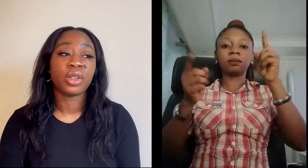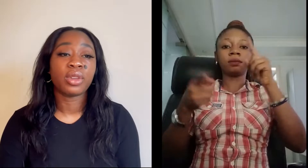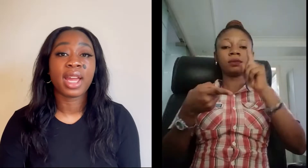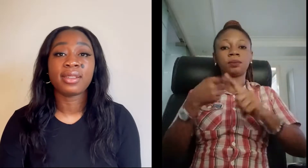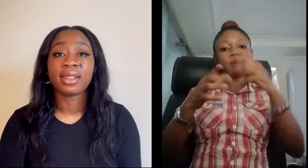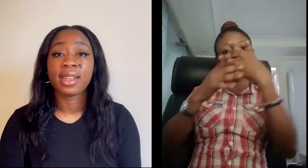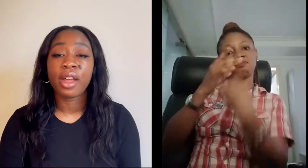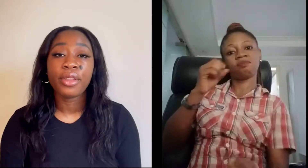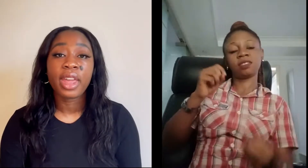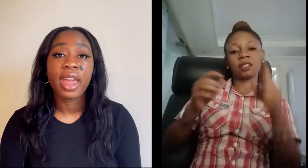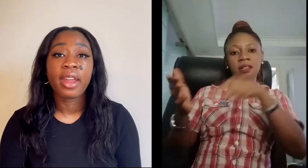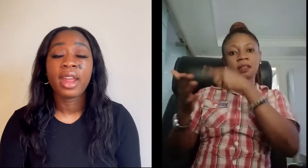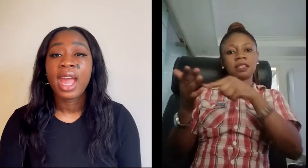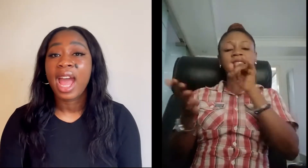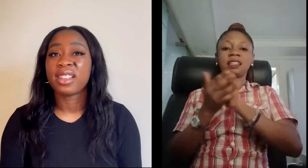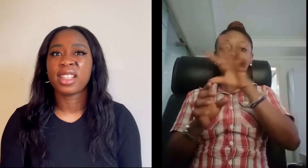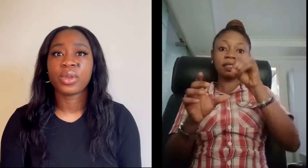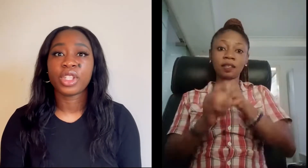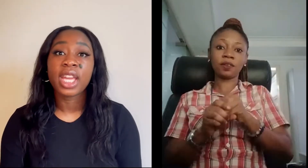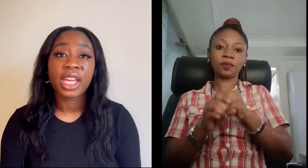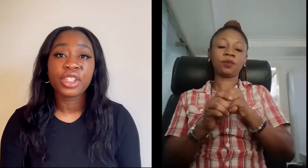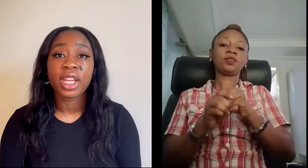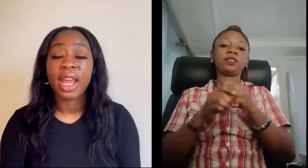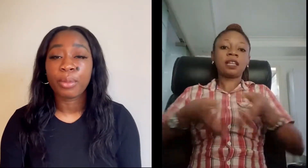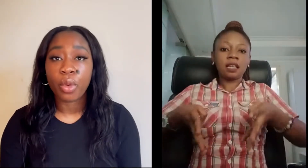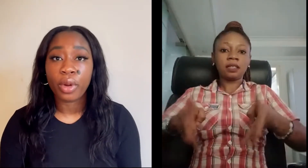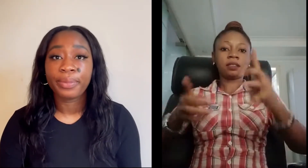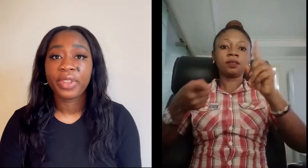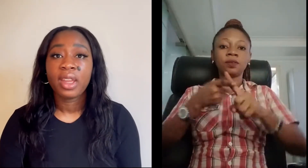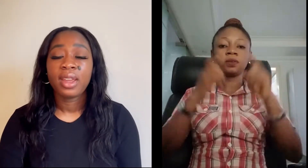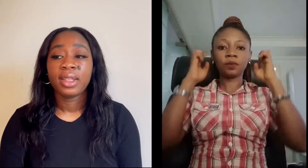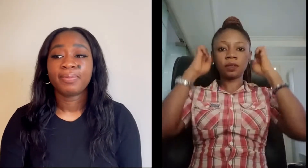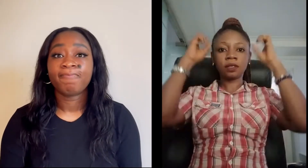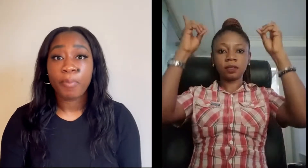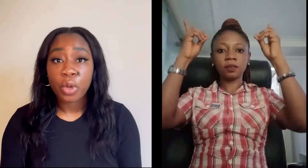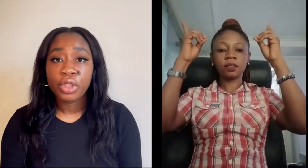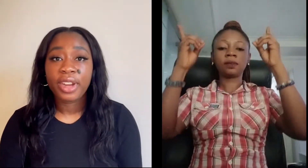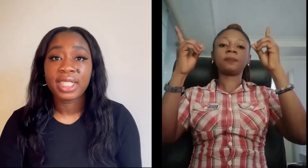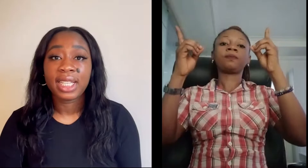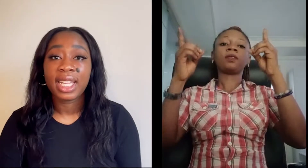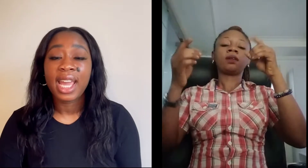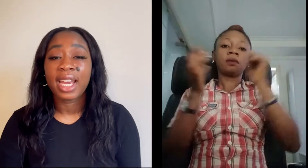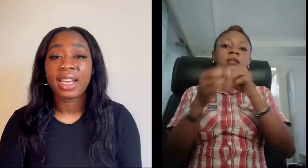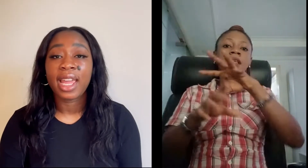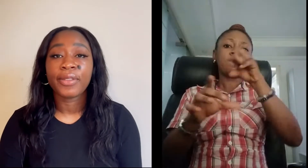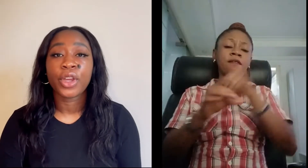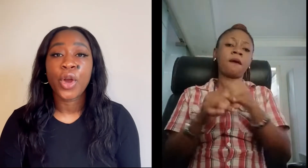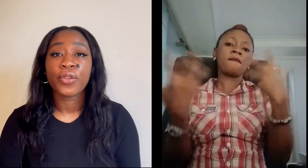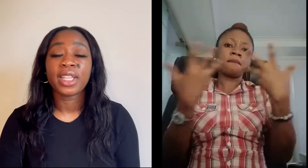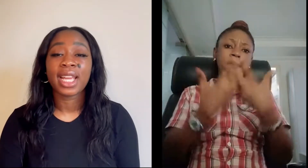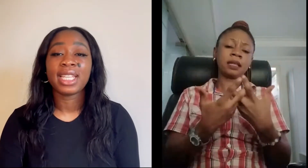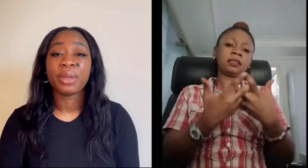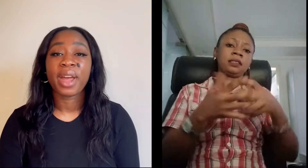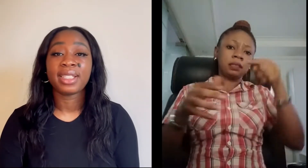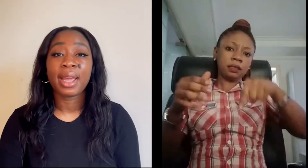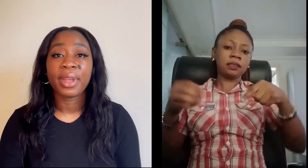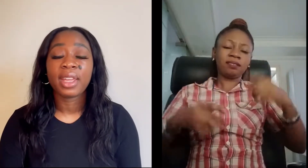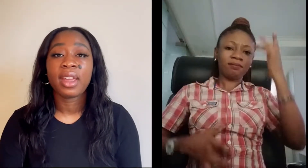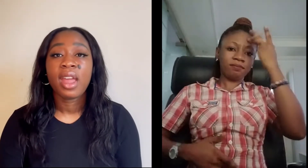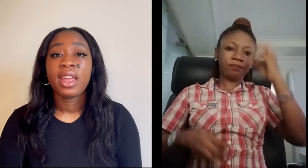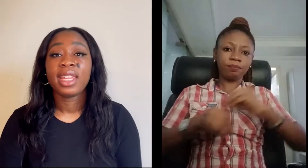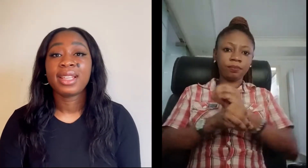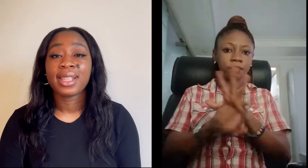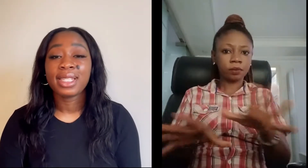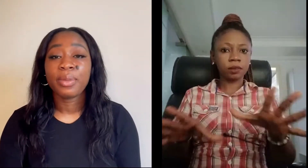these include access to healthcare, access to education, and more. Most critically, and in light of the COVID-19